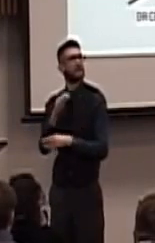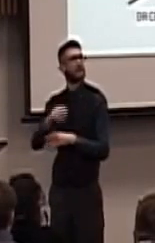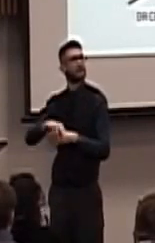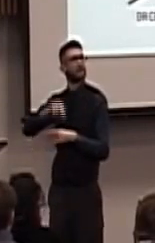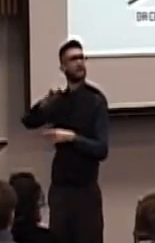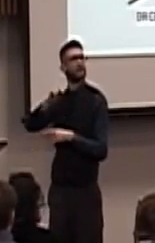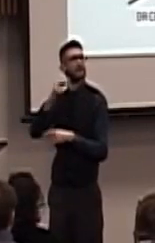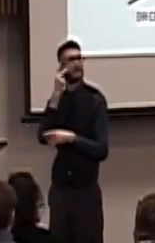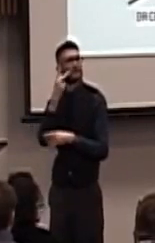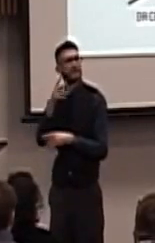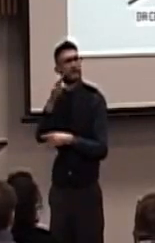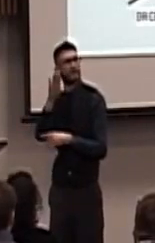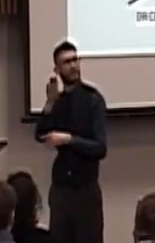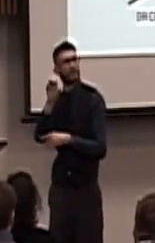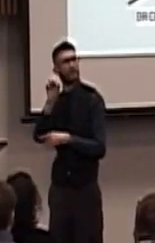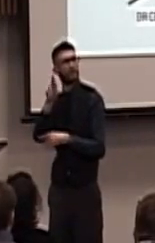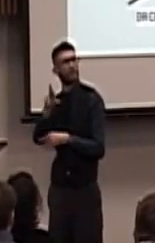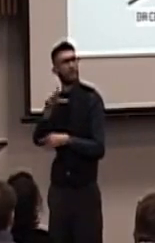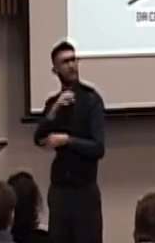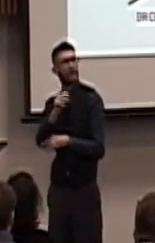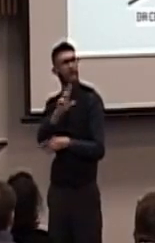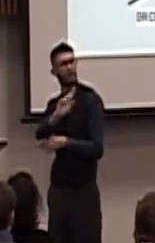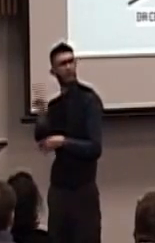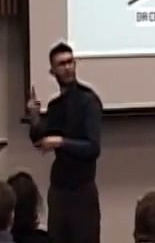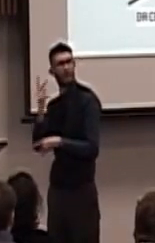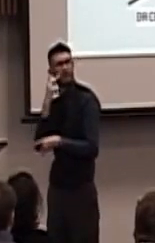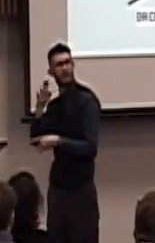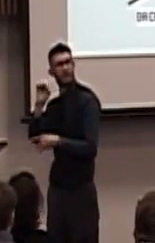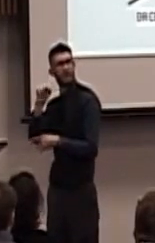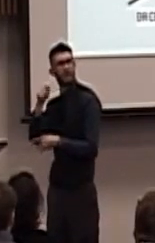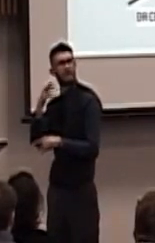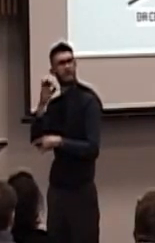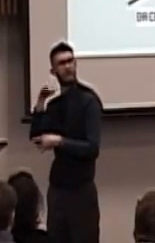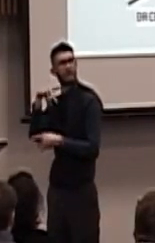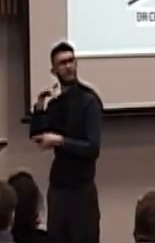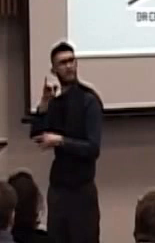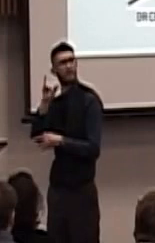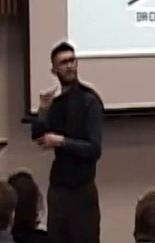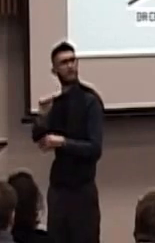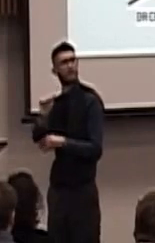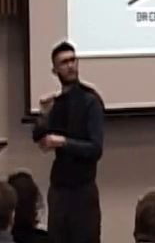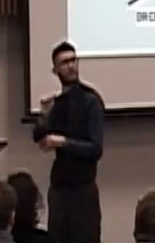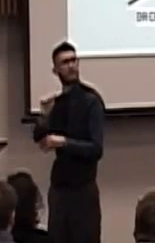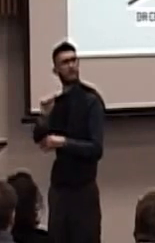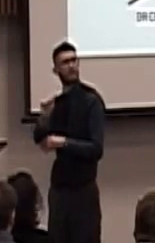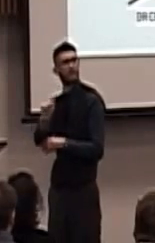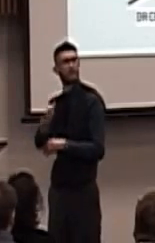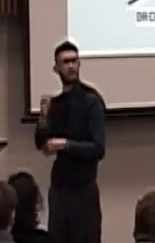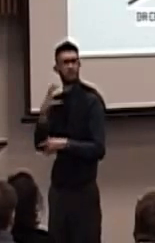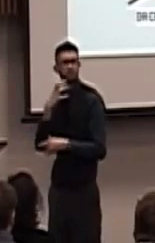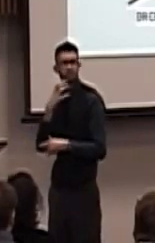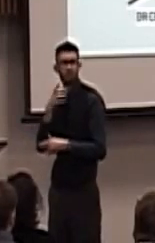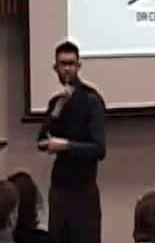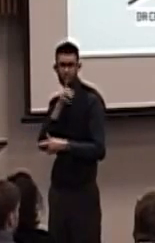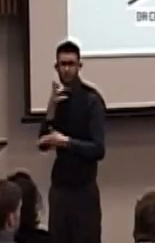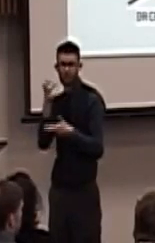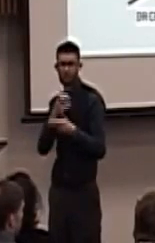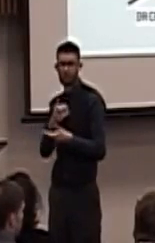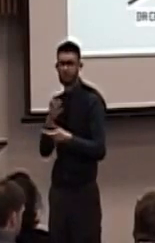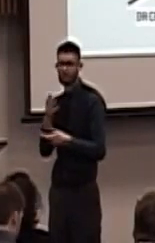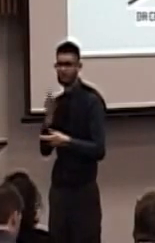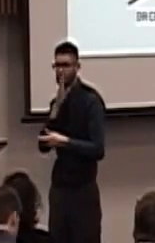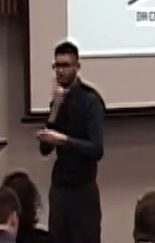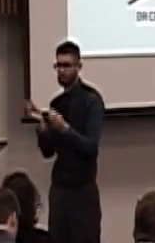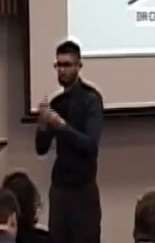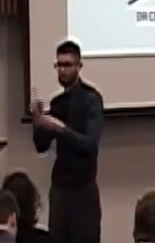on the right is Ethiopia, and I wish we could talk a lot more about what's going on there. It's really exciting.